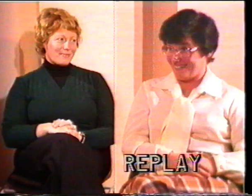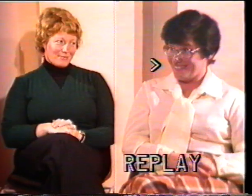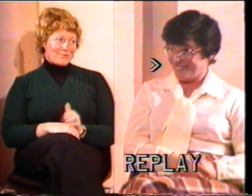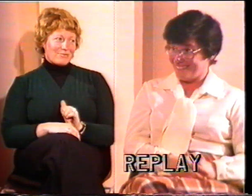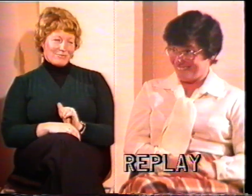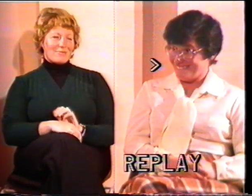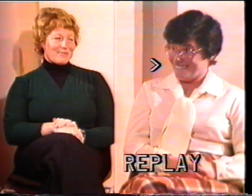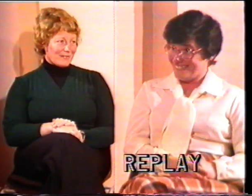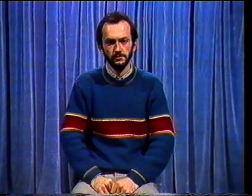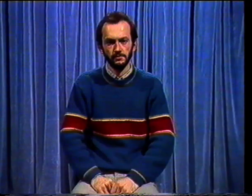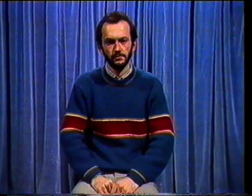there.